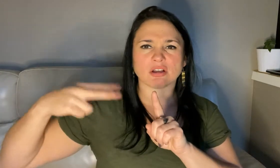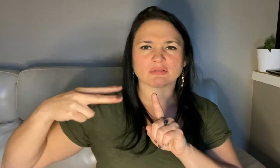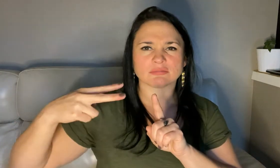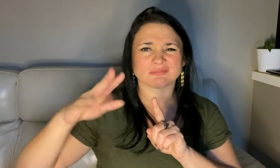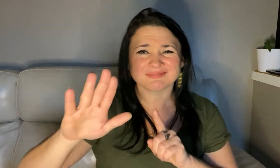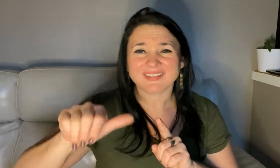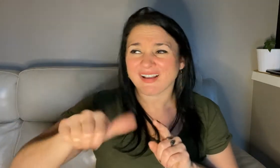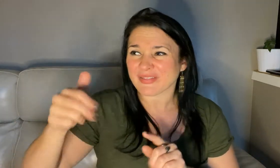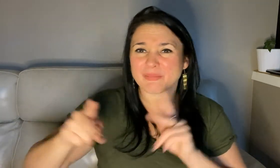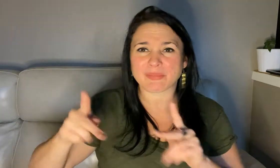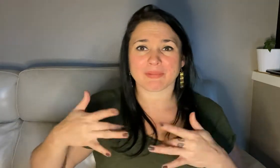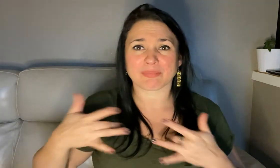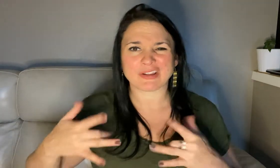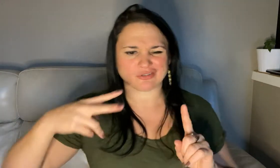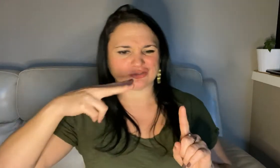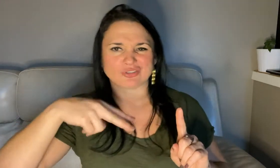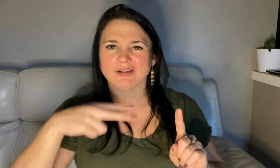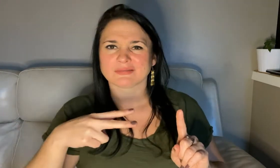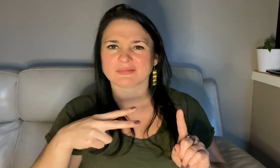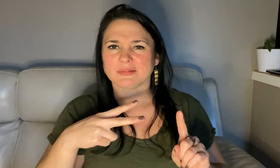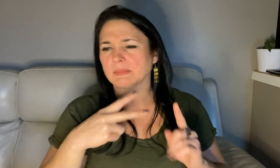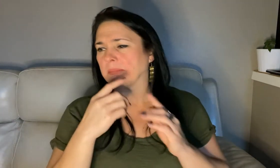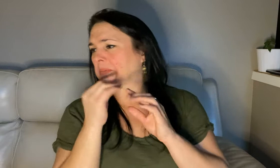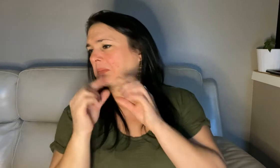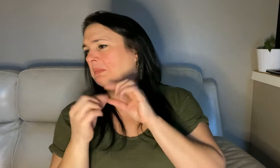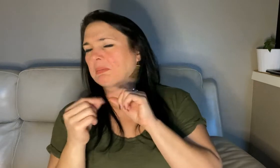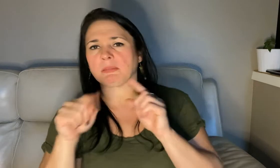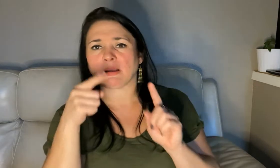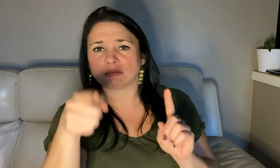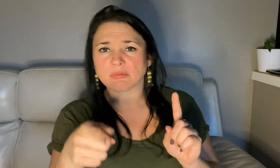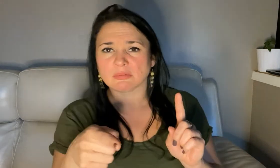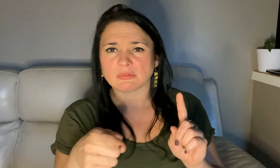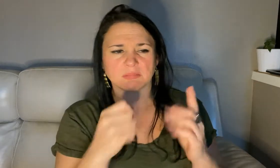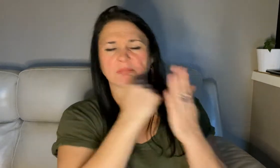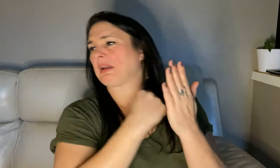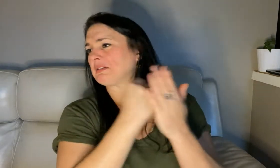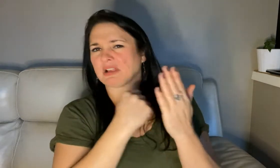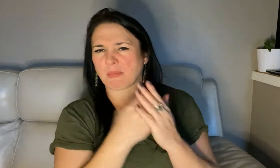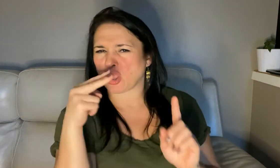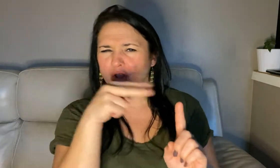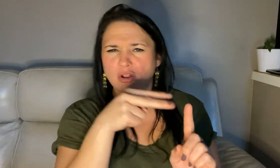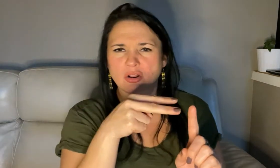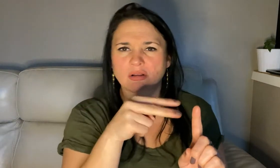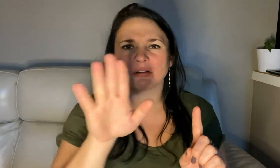people are going to judge you. I mean, people tend to judge. They want to talk about you, backstab you,